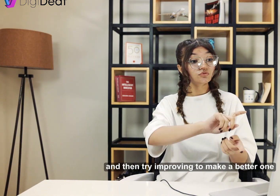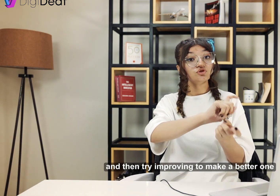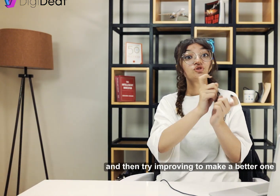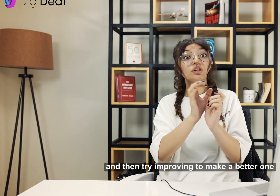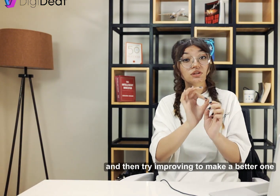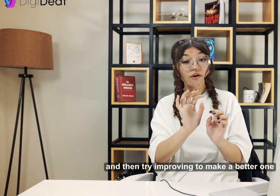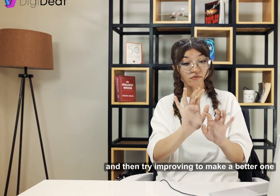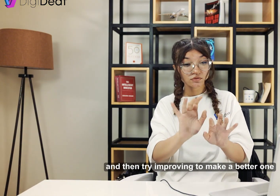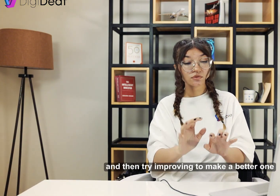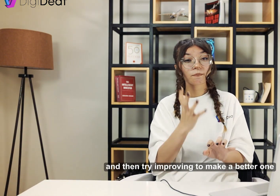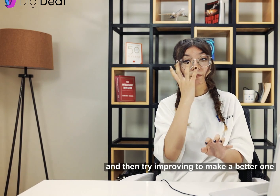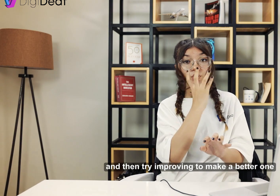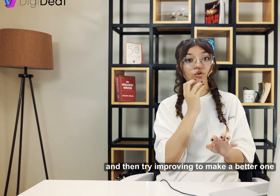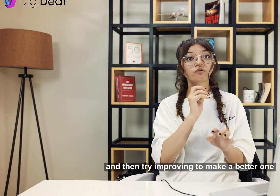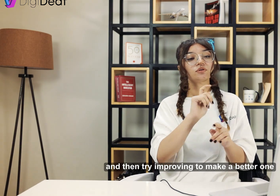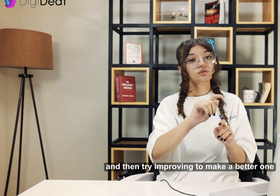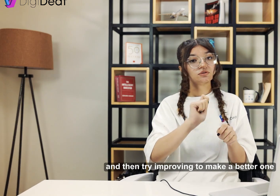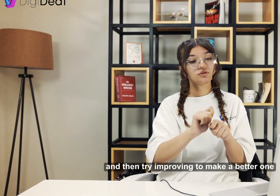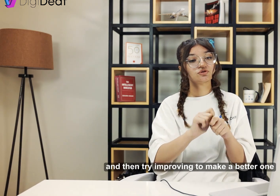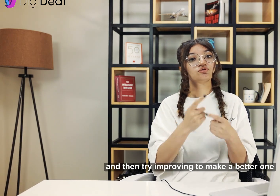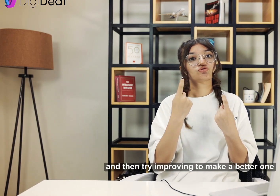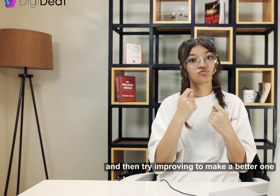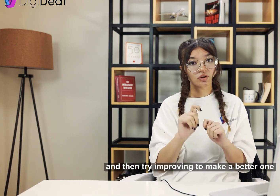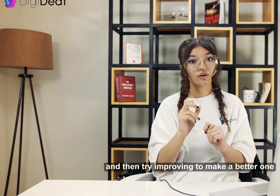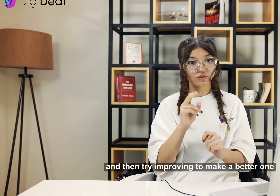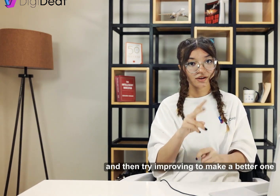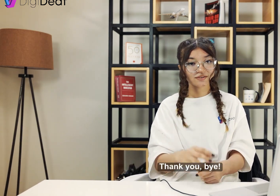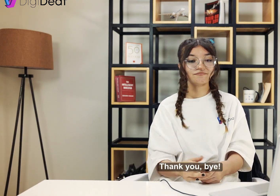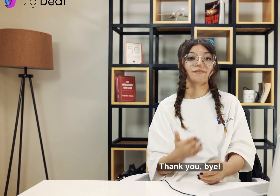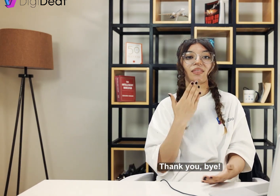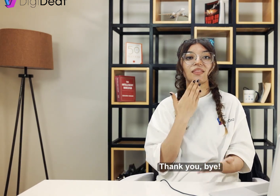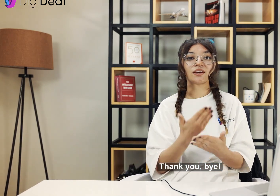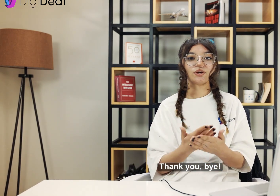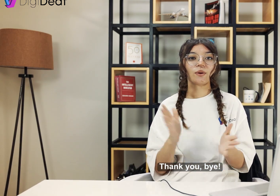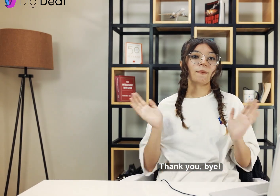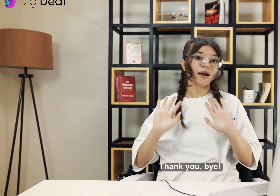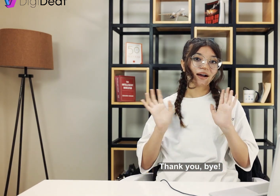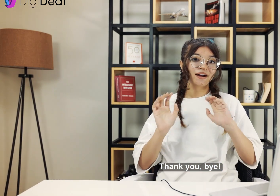to make a better one. Thank you. Bye.